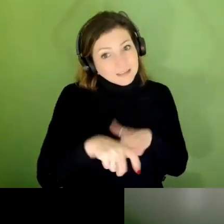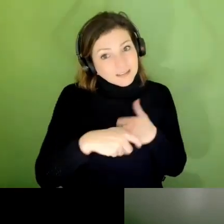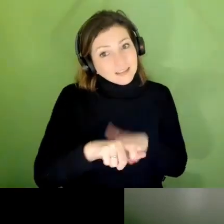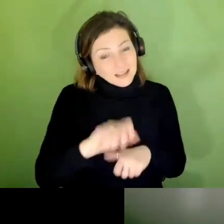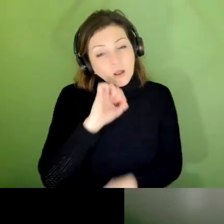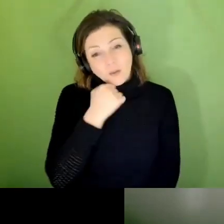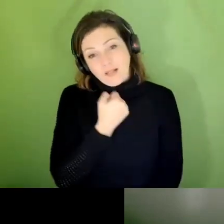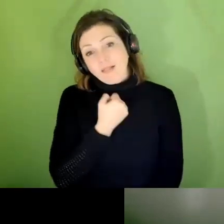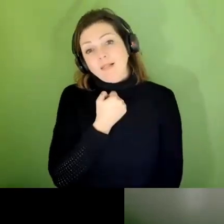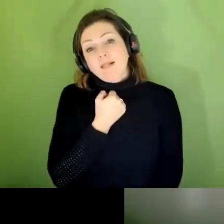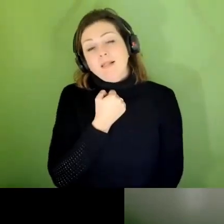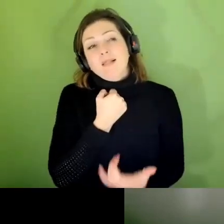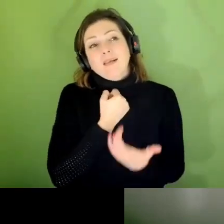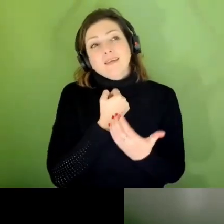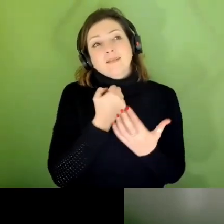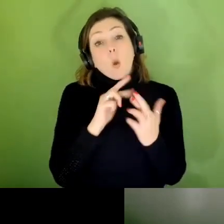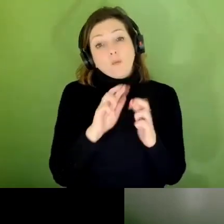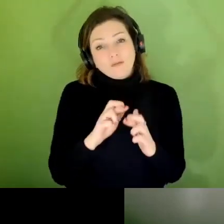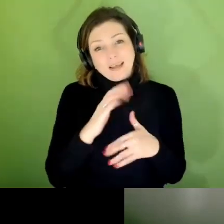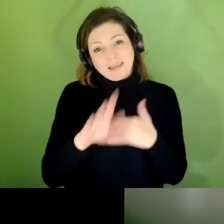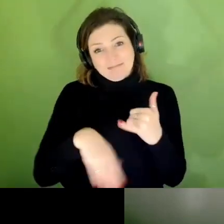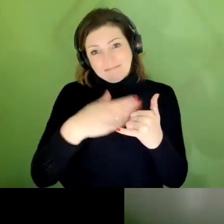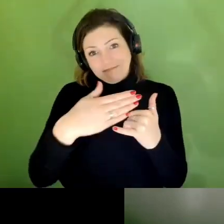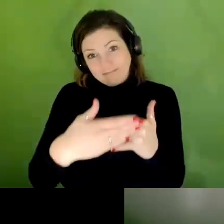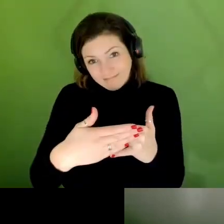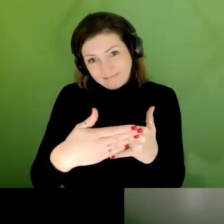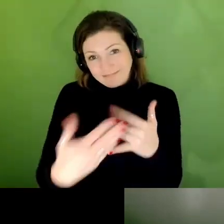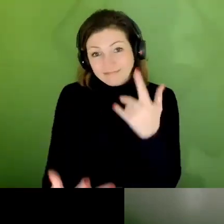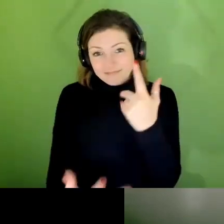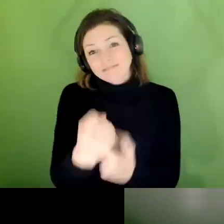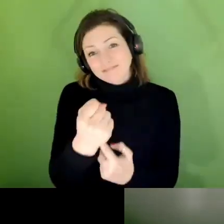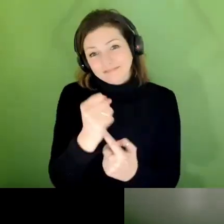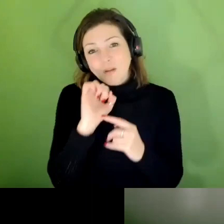kind of yeah, you just kind of hope